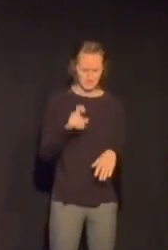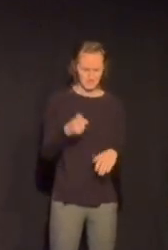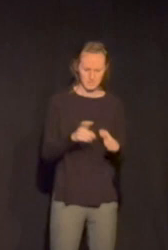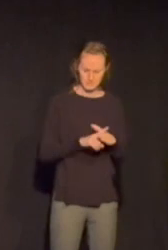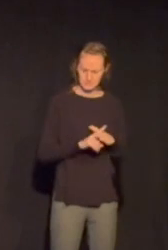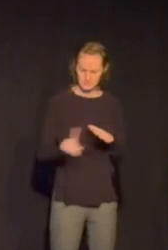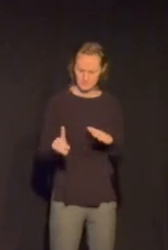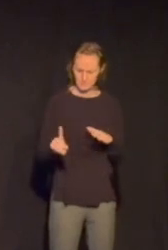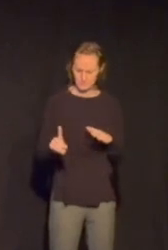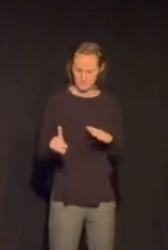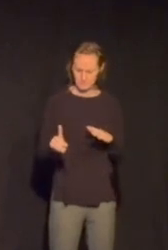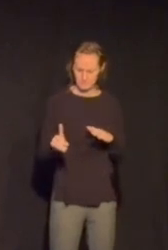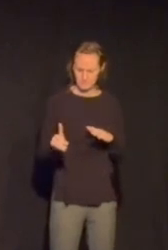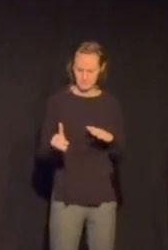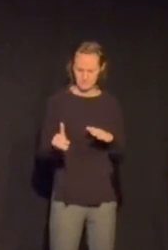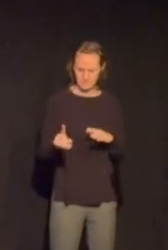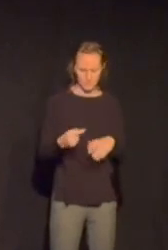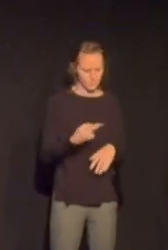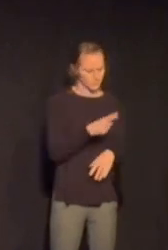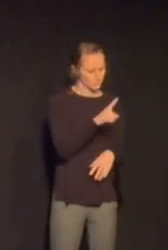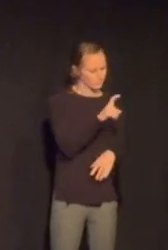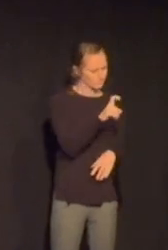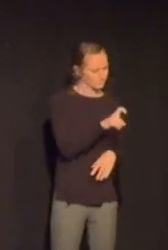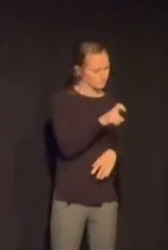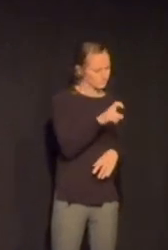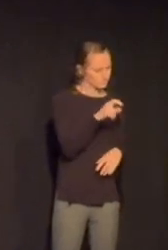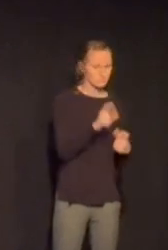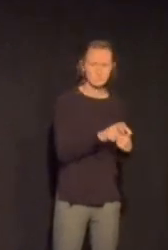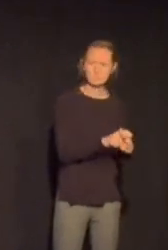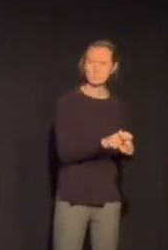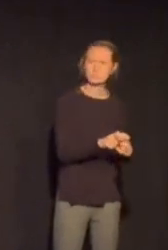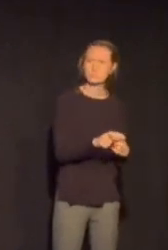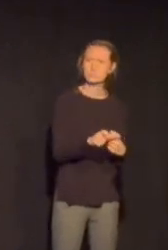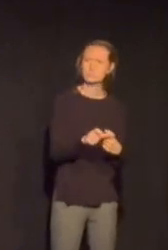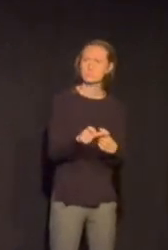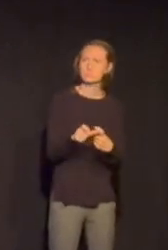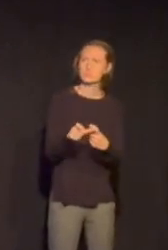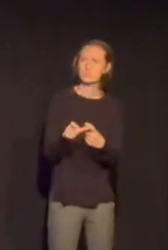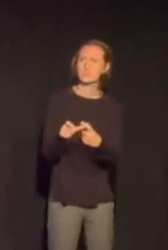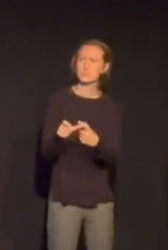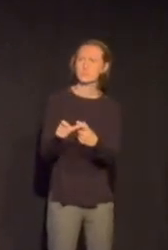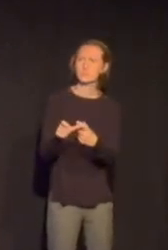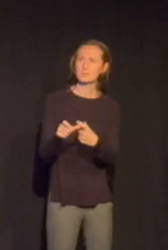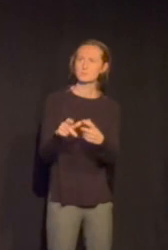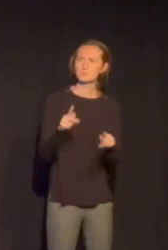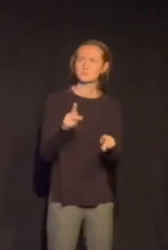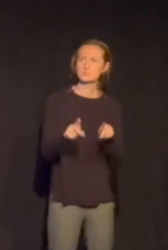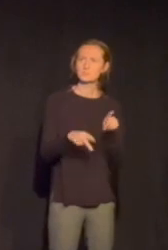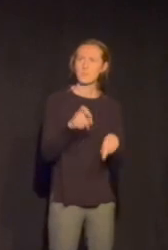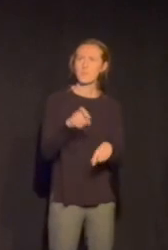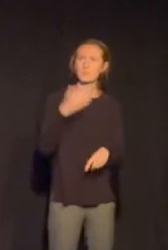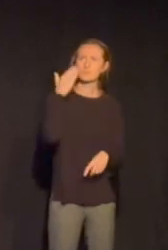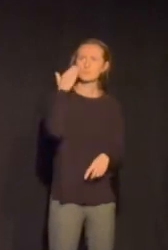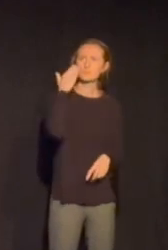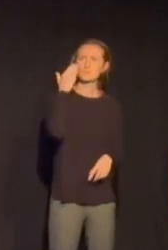You need to run on. They need to know you're out there. Both of